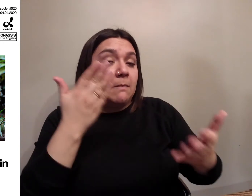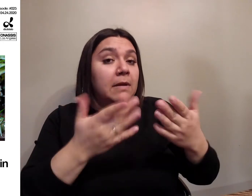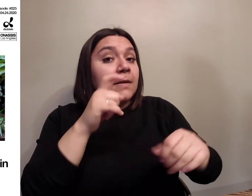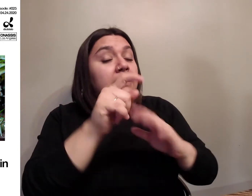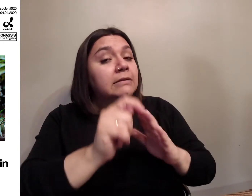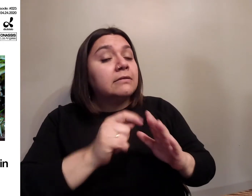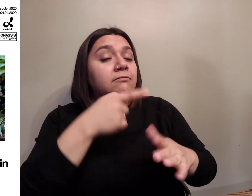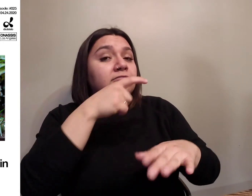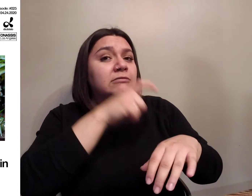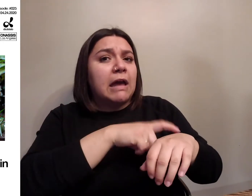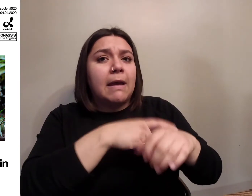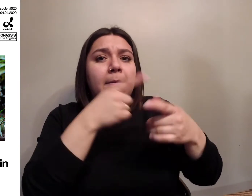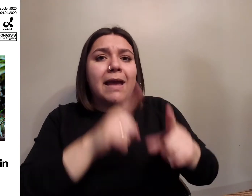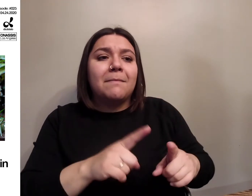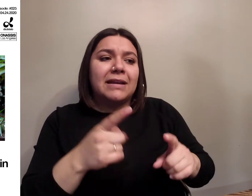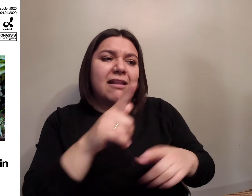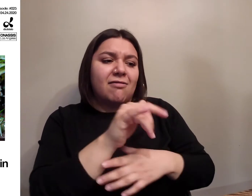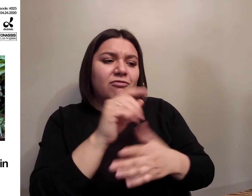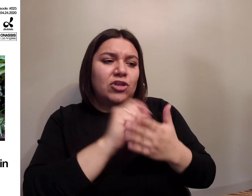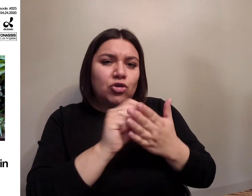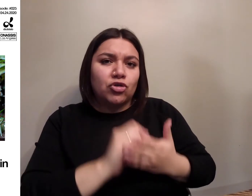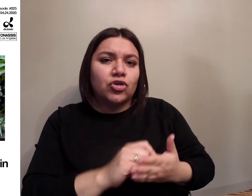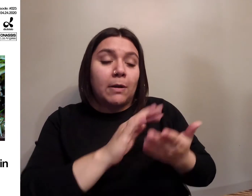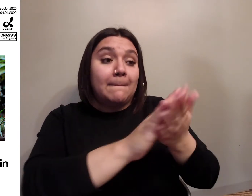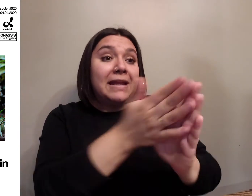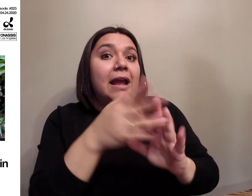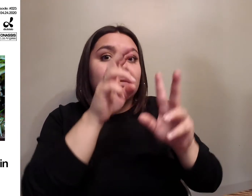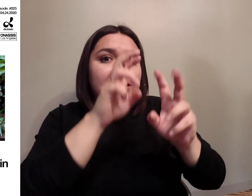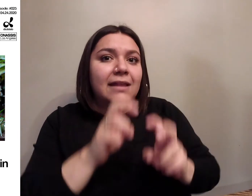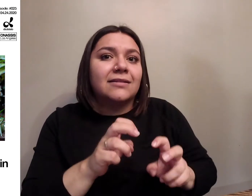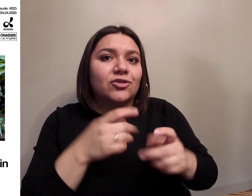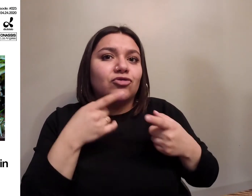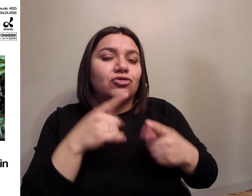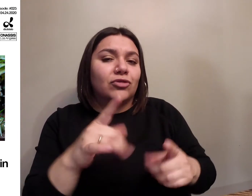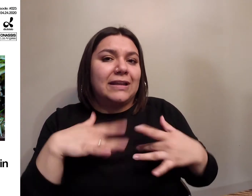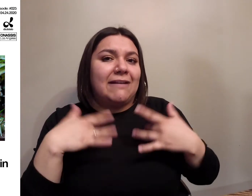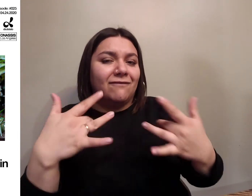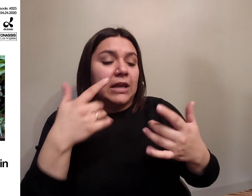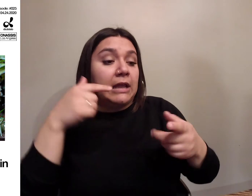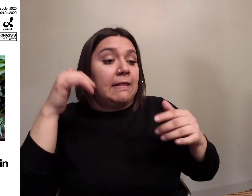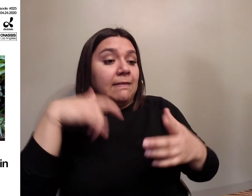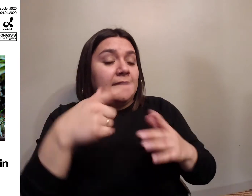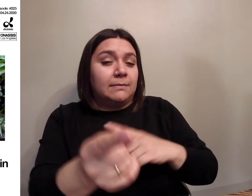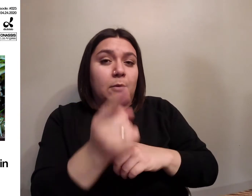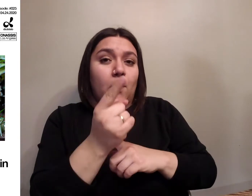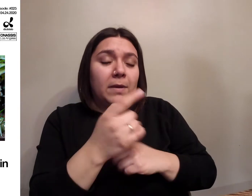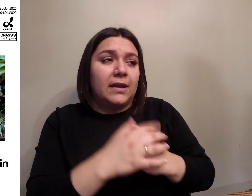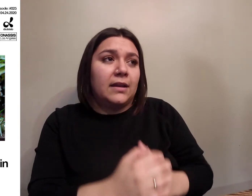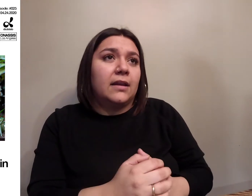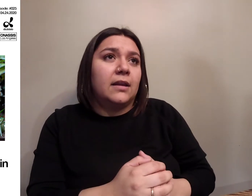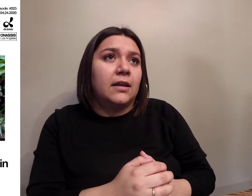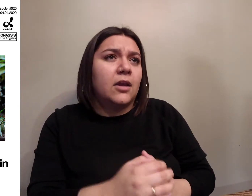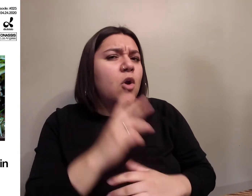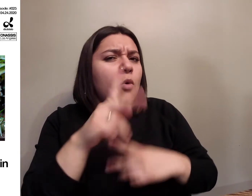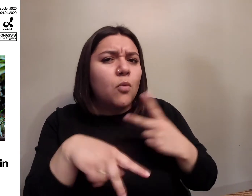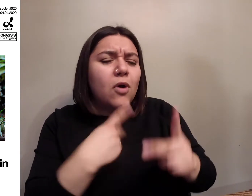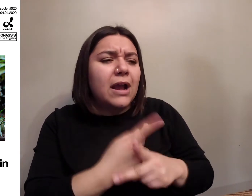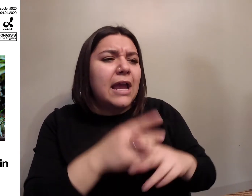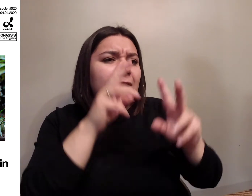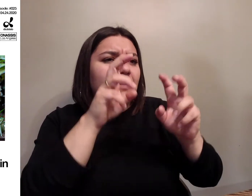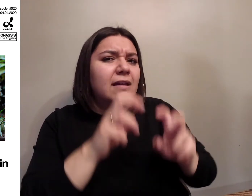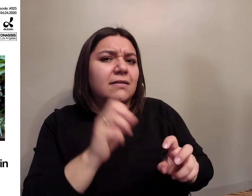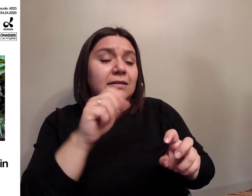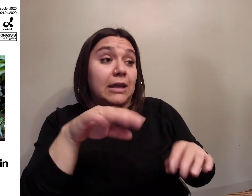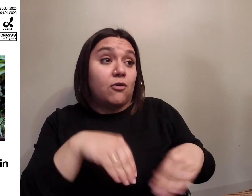which you said, might it be a time when literature becomes analysis during the event? And during this